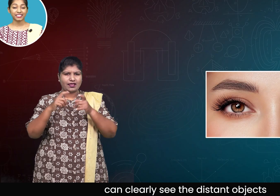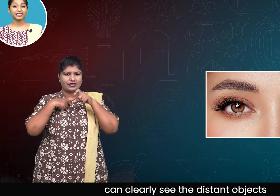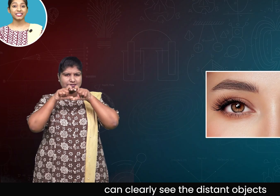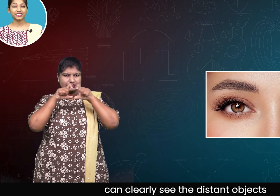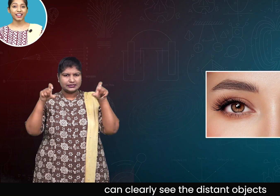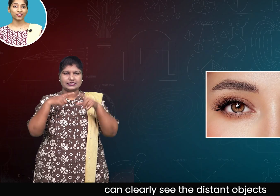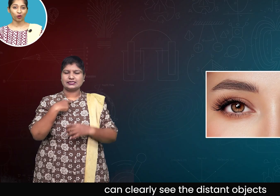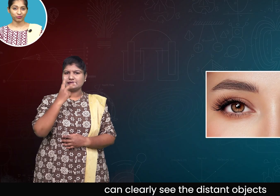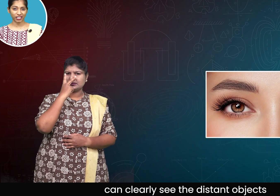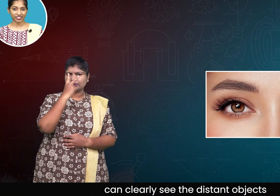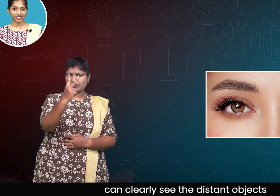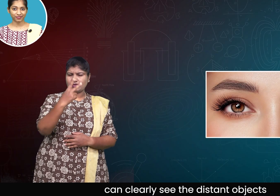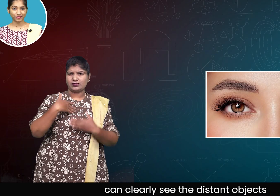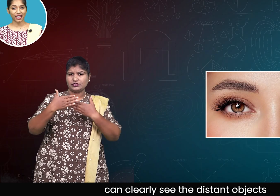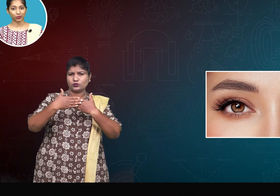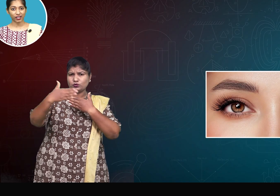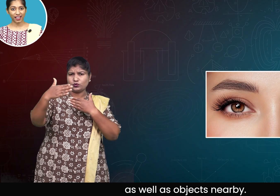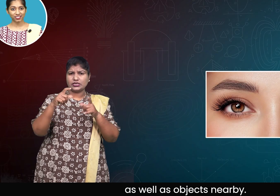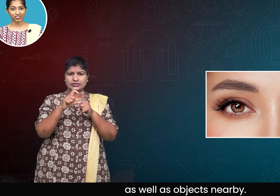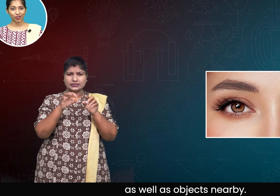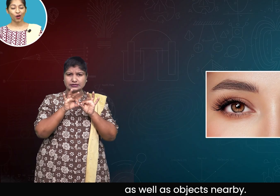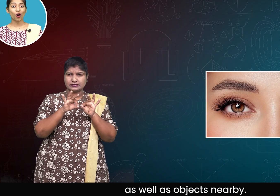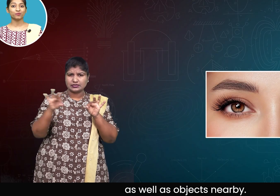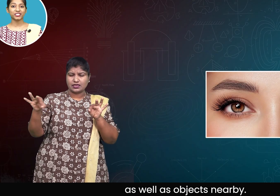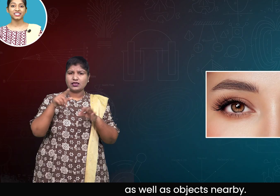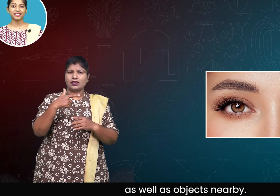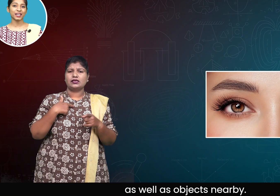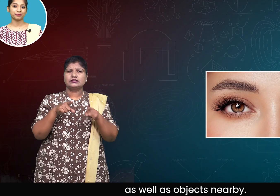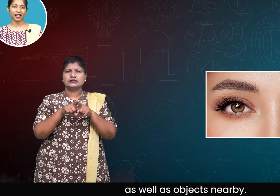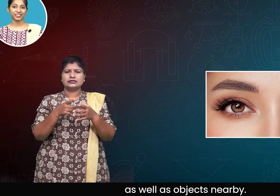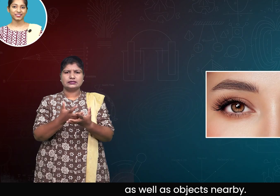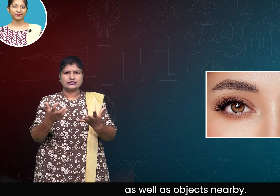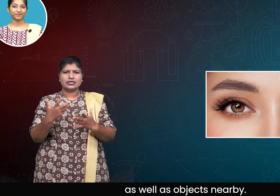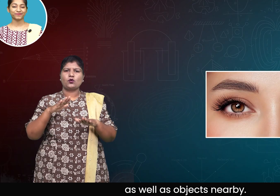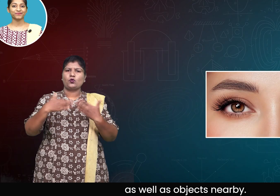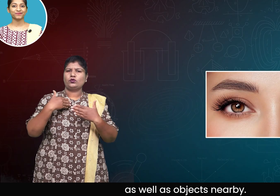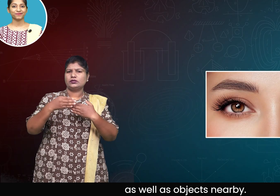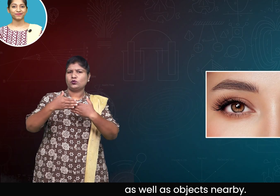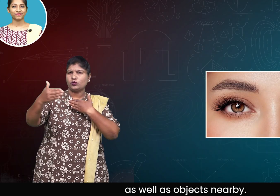see distant objects as well as objects nearby.